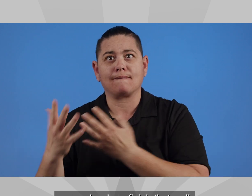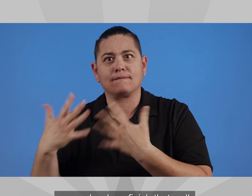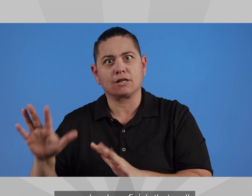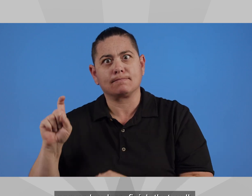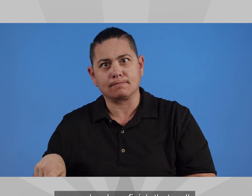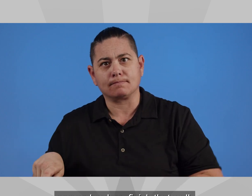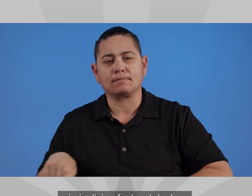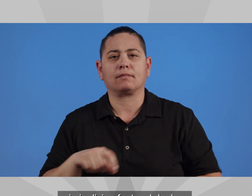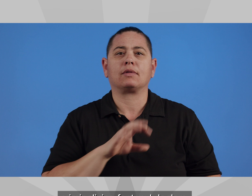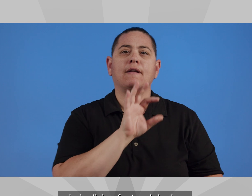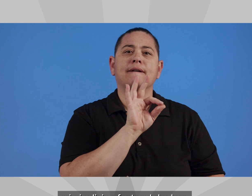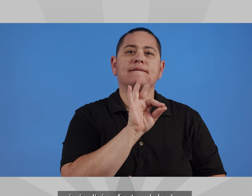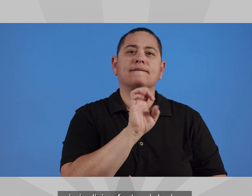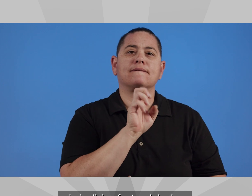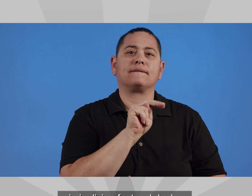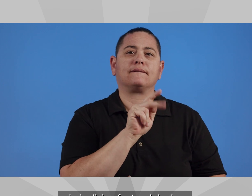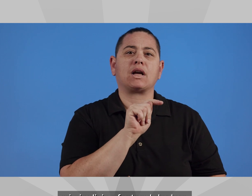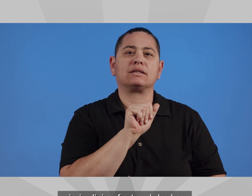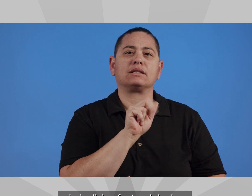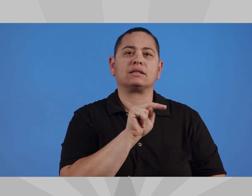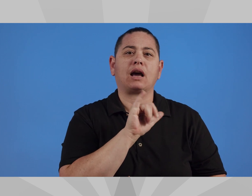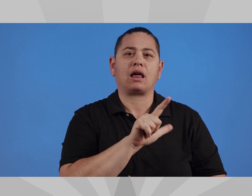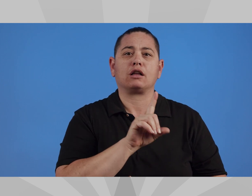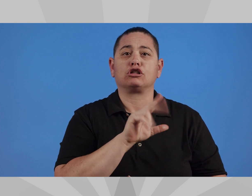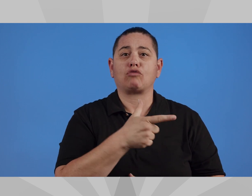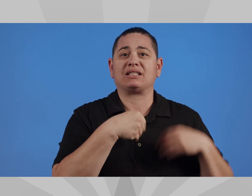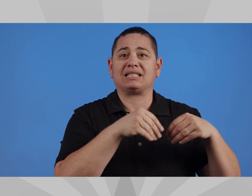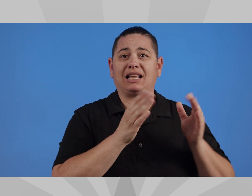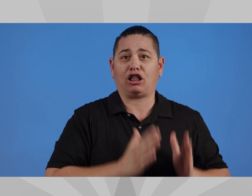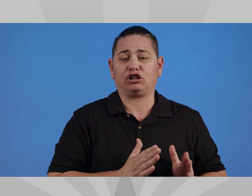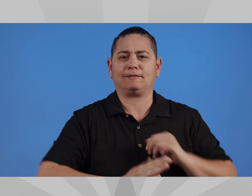wall. Criminalizing fentanyl dealers.